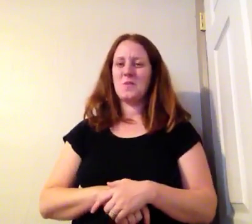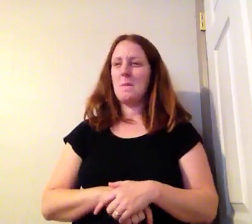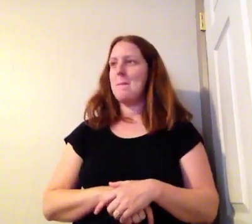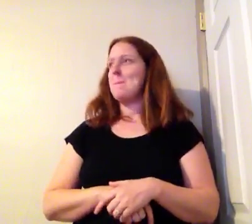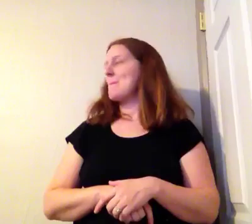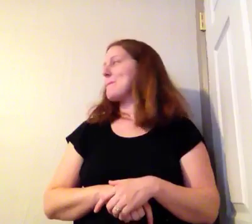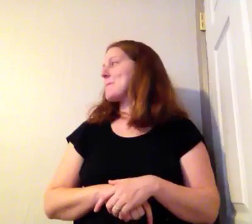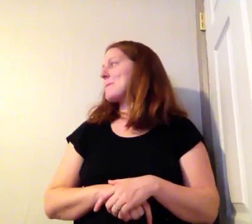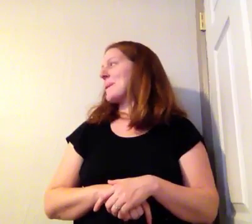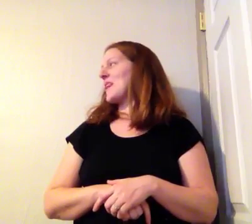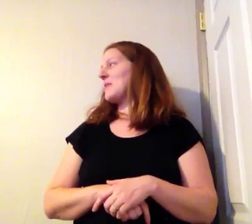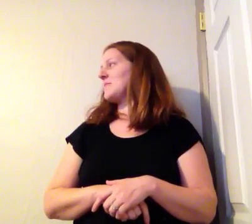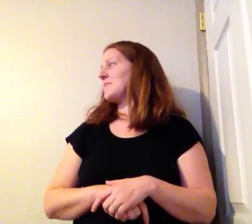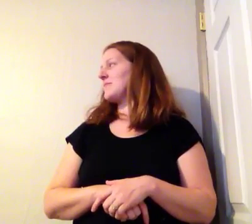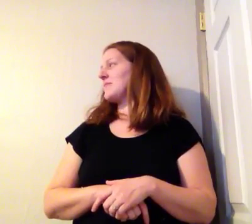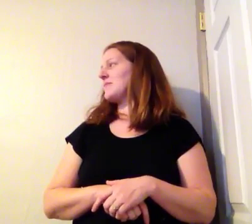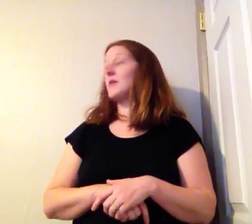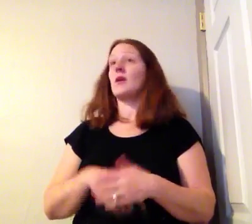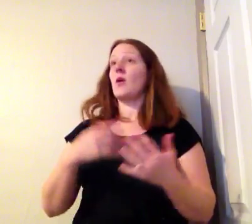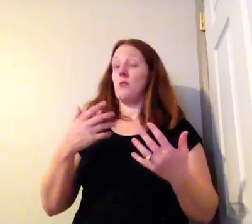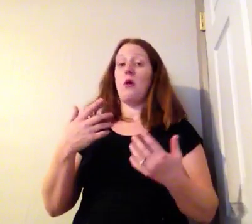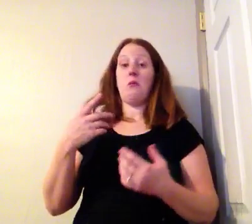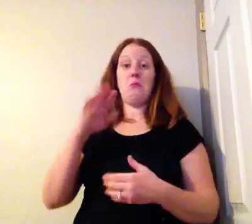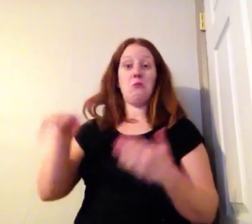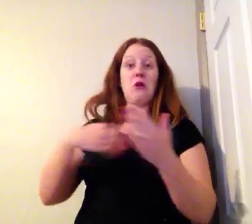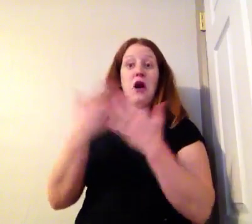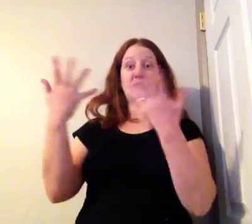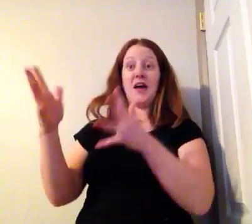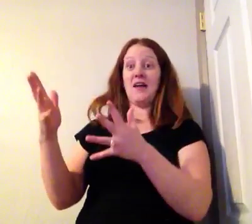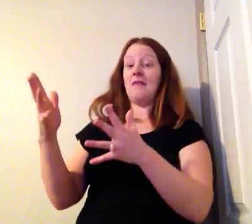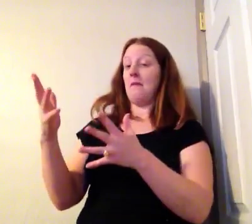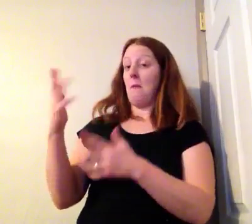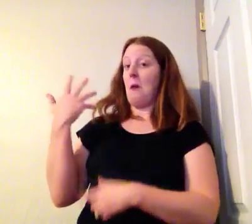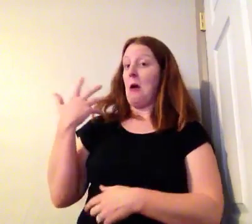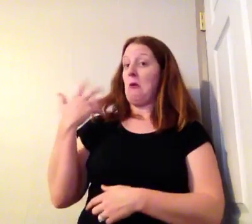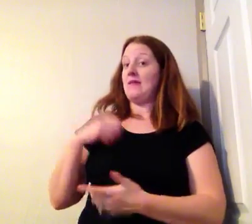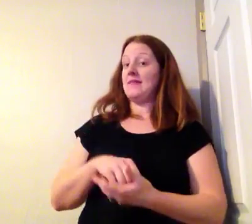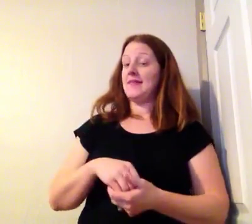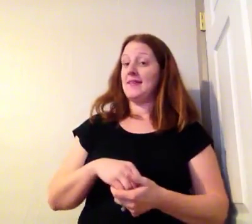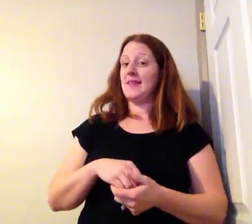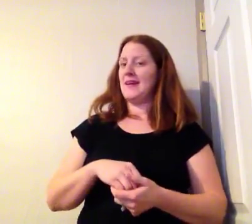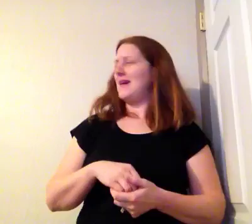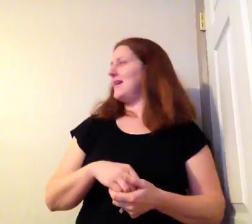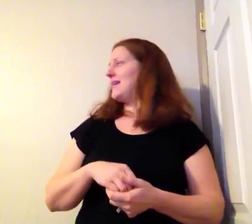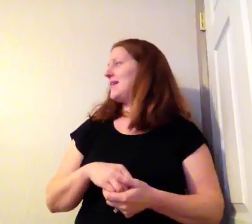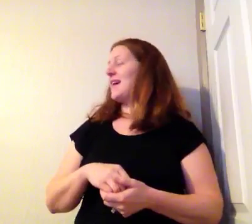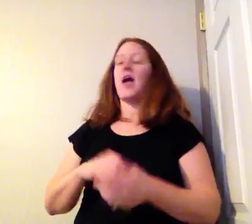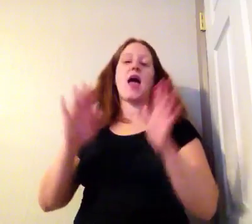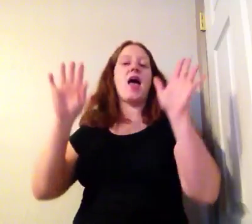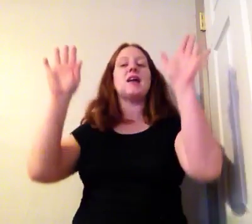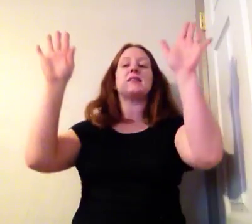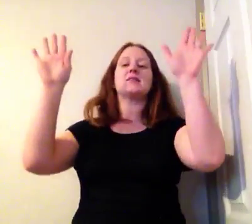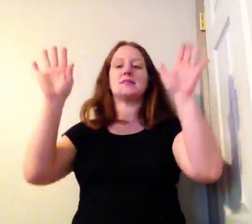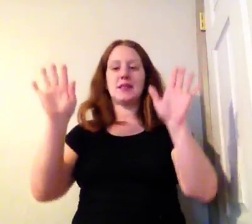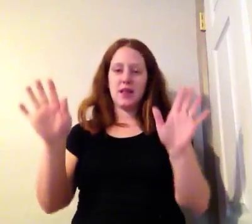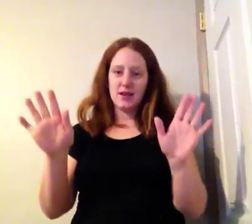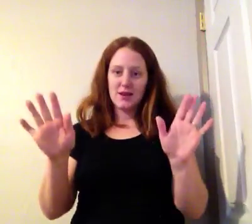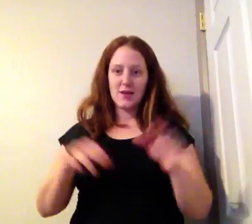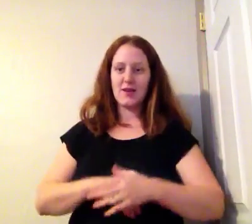We are done already, huh? I don't know what's going on here. Excellent, excellent. You know